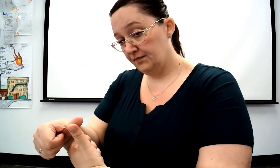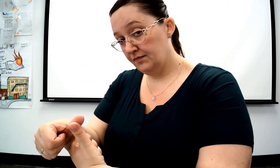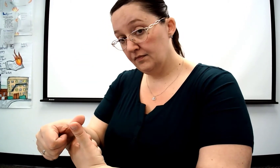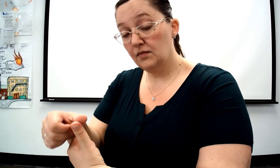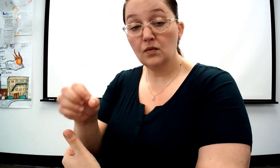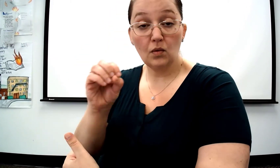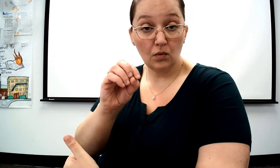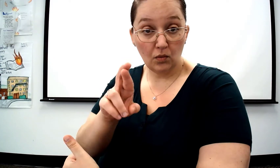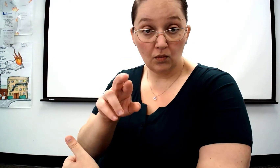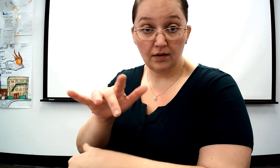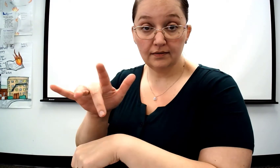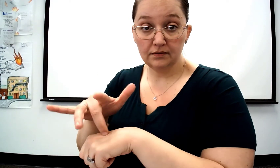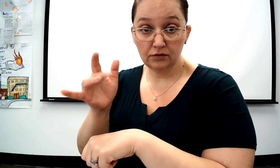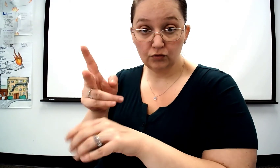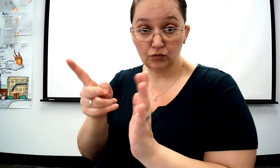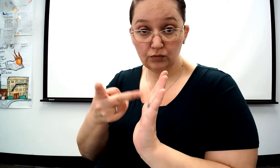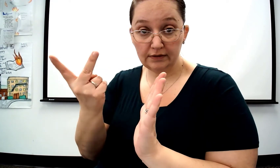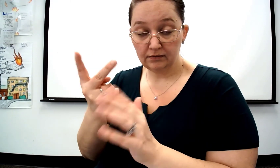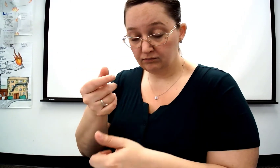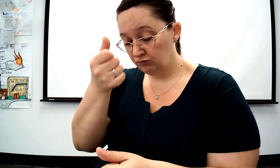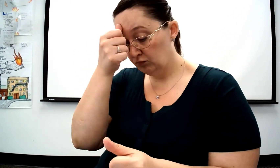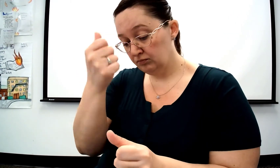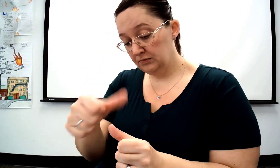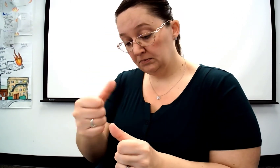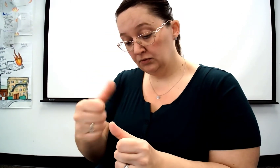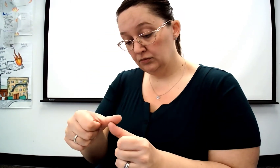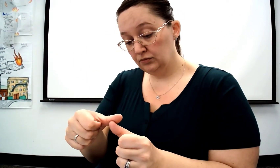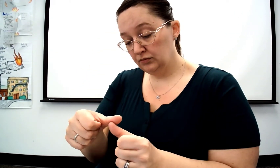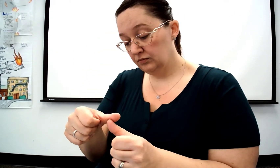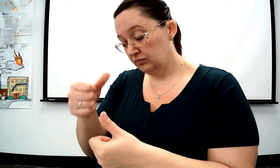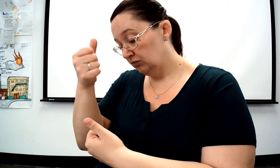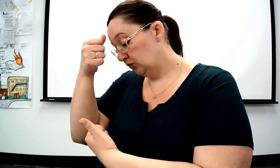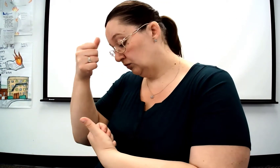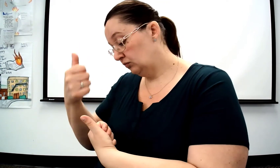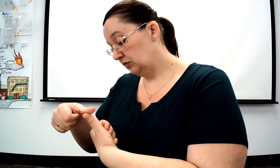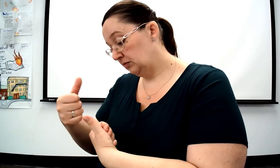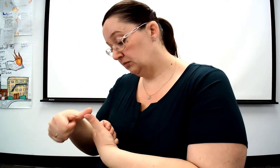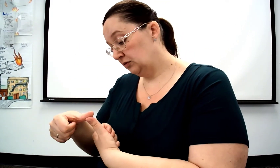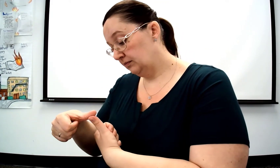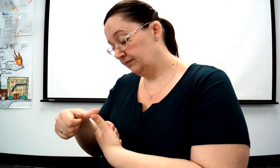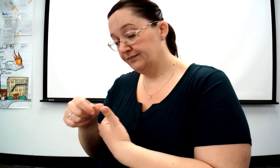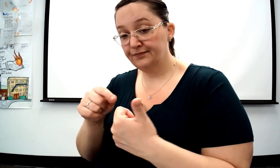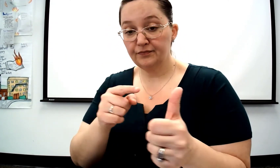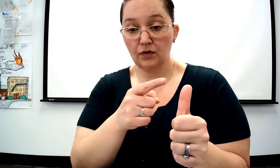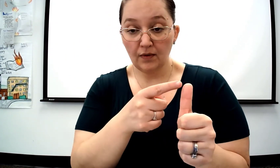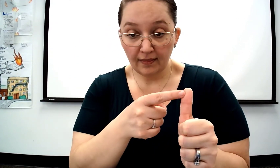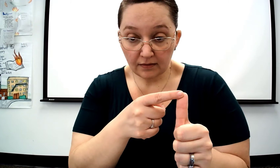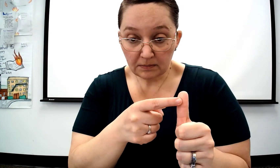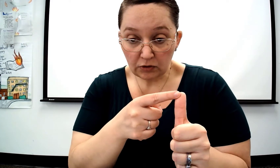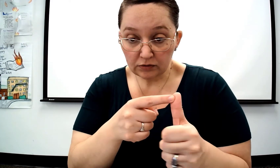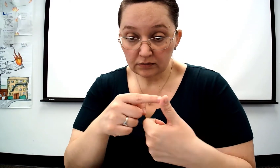outward. Your dominant will touch your forehead and then tap either once or twice on the